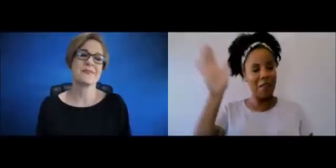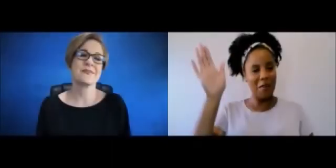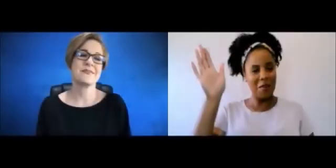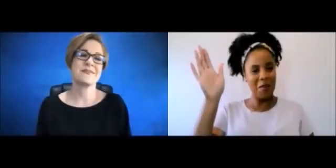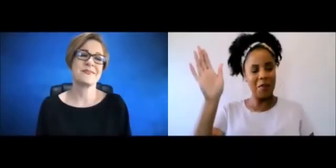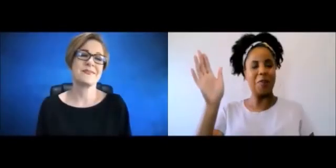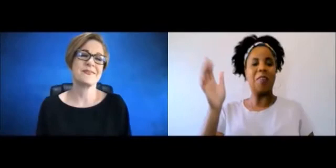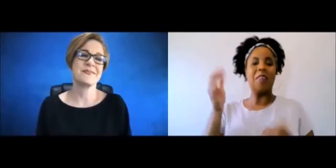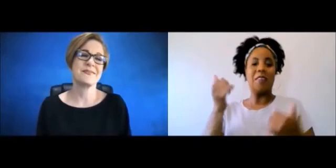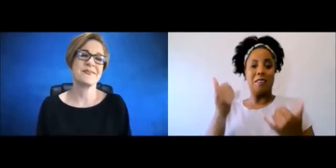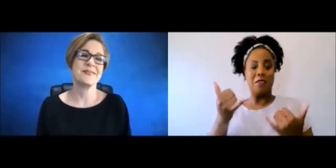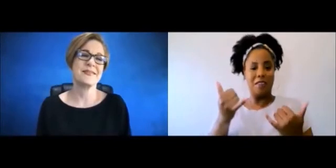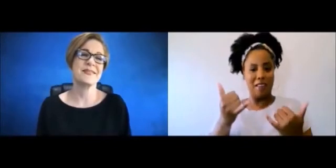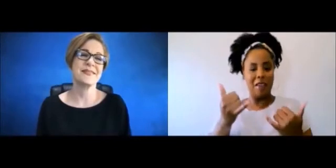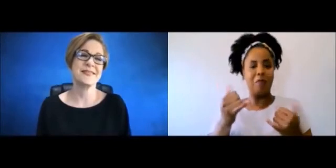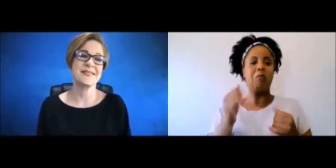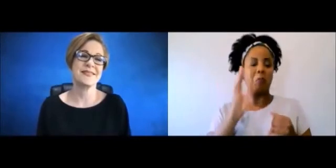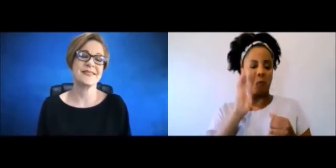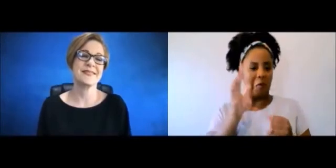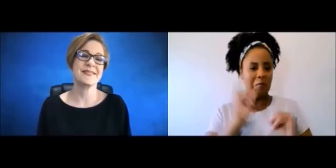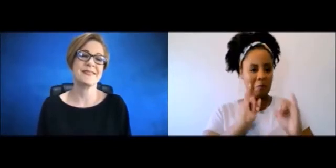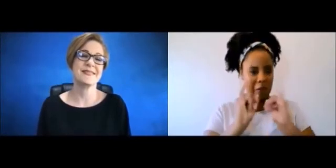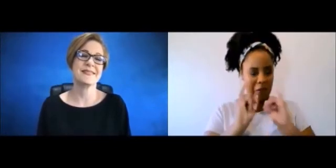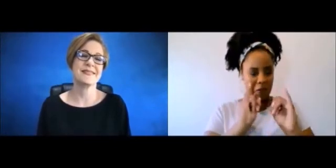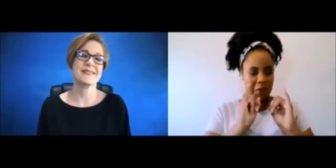Hello there. Let's start with the interview.